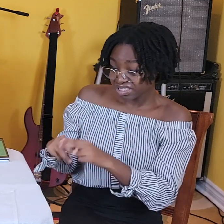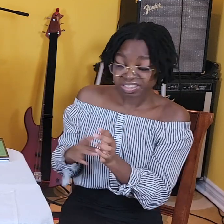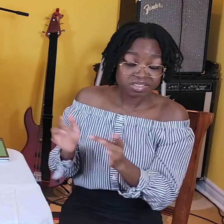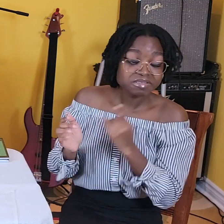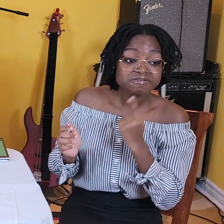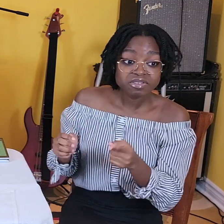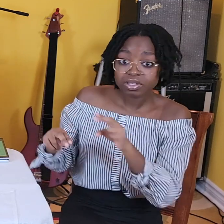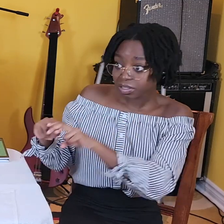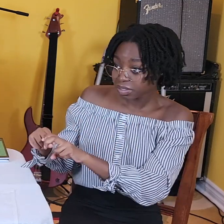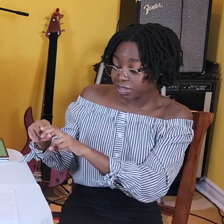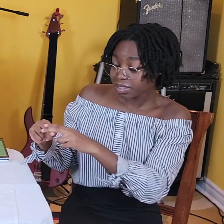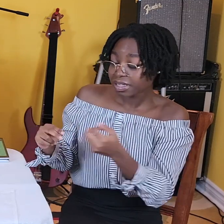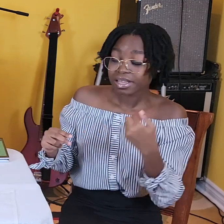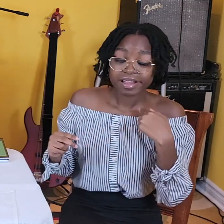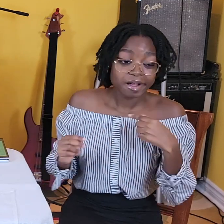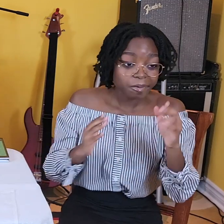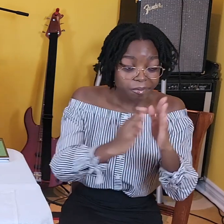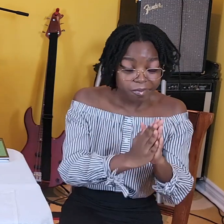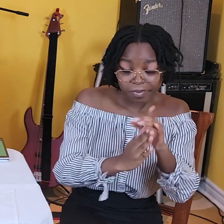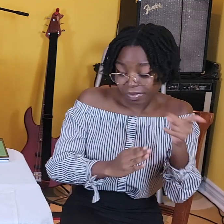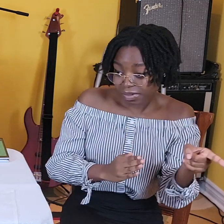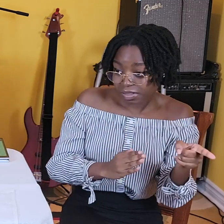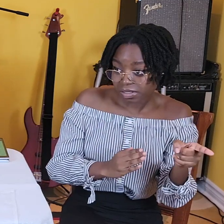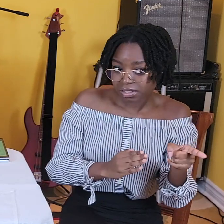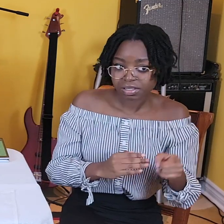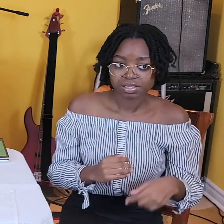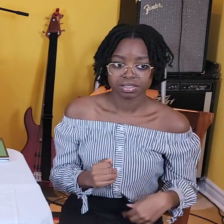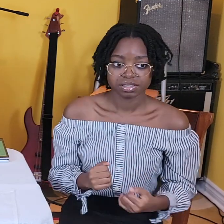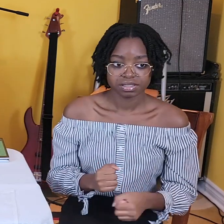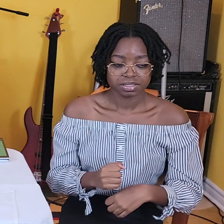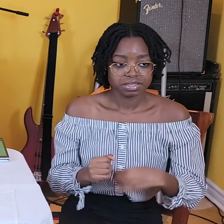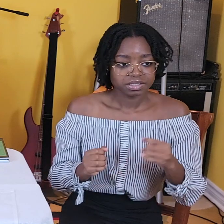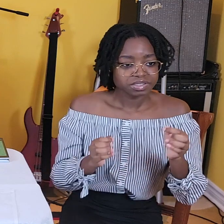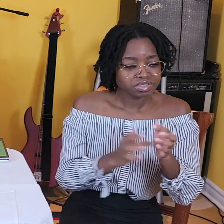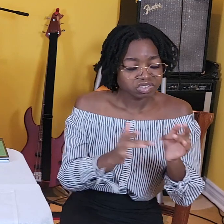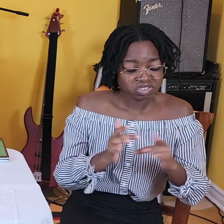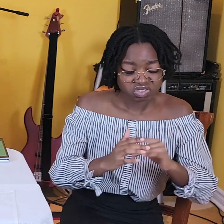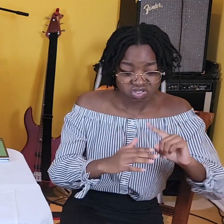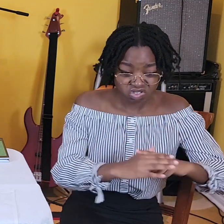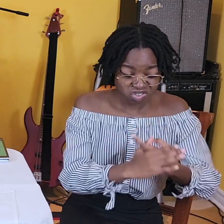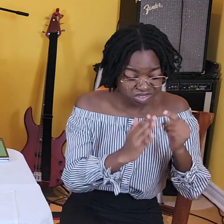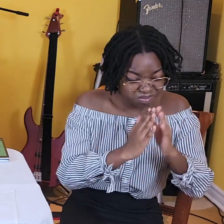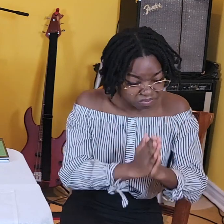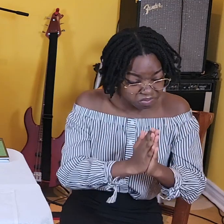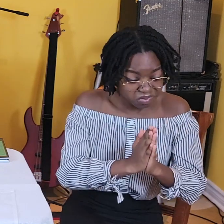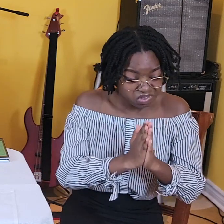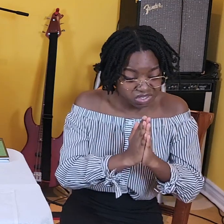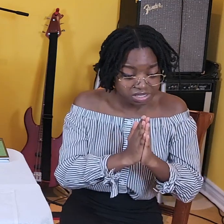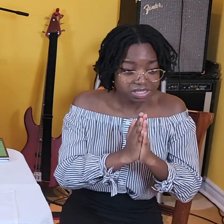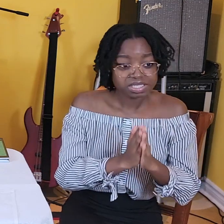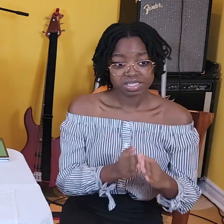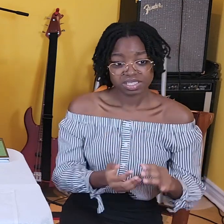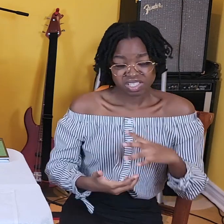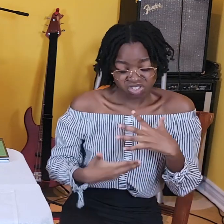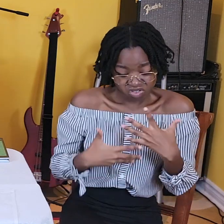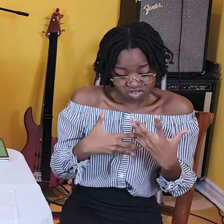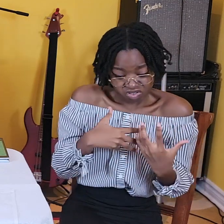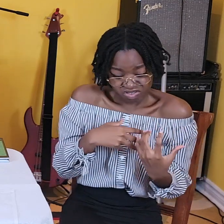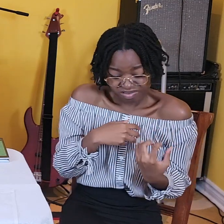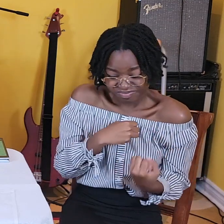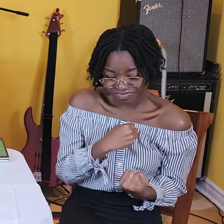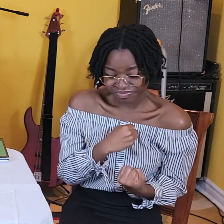Zebedee, and he began to be sorrowful and deeply distressed. Then he said to them, "My soul is exceedingly